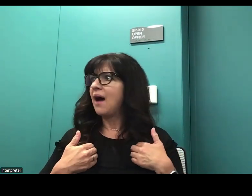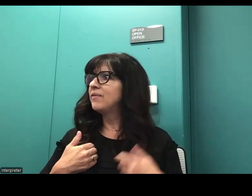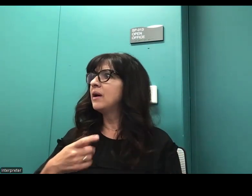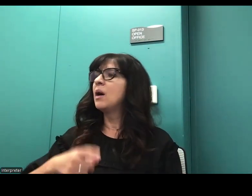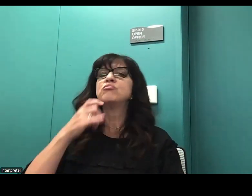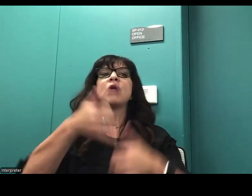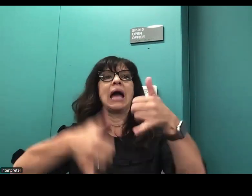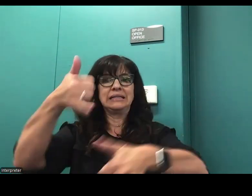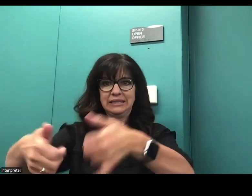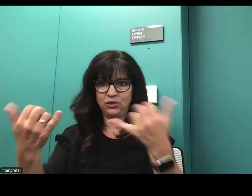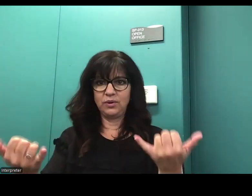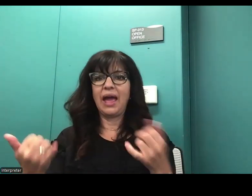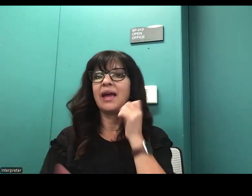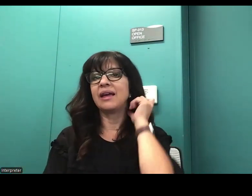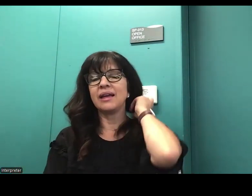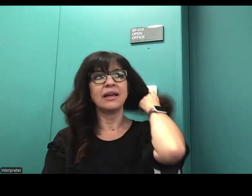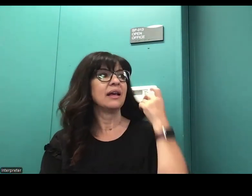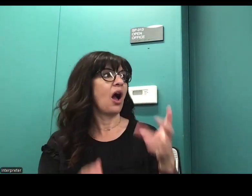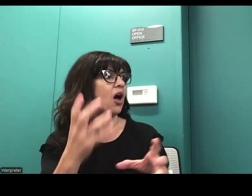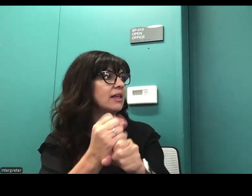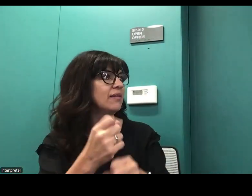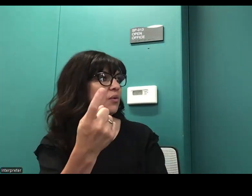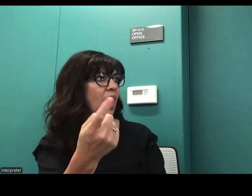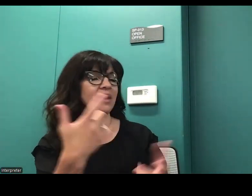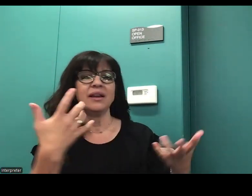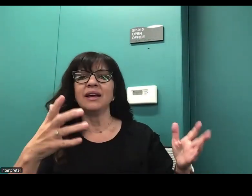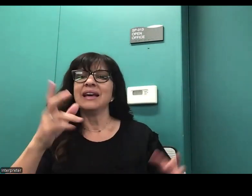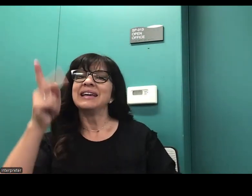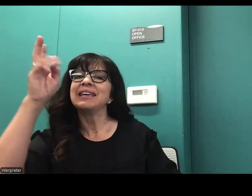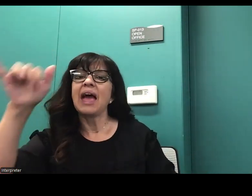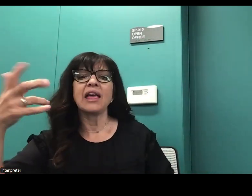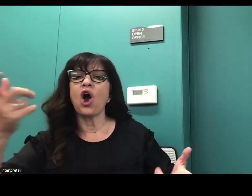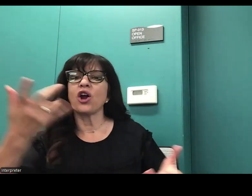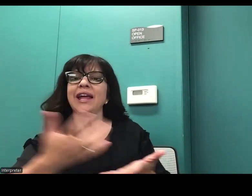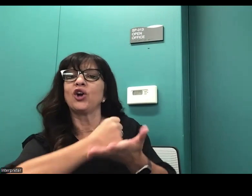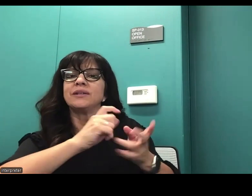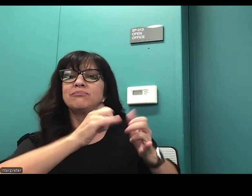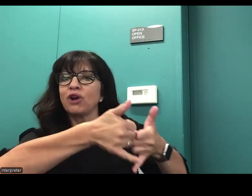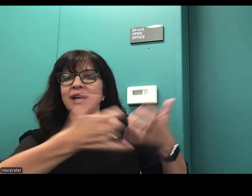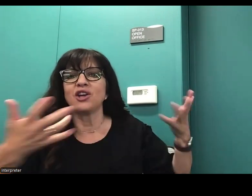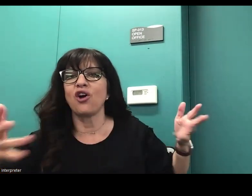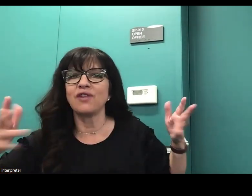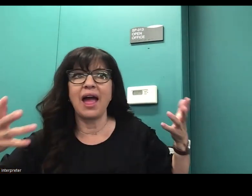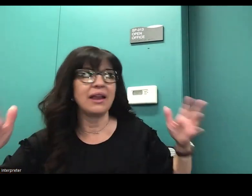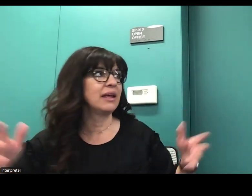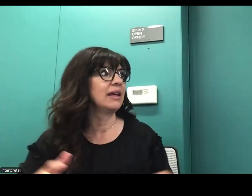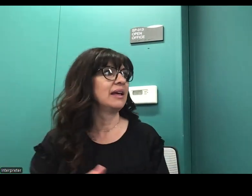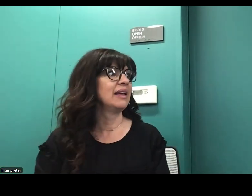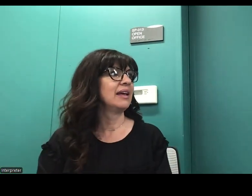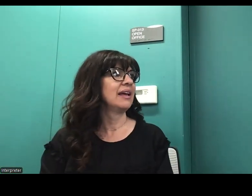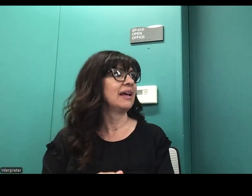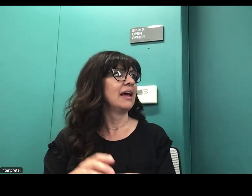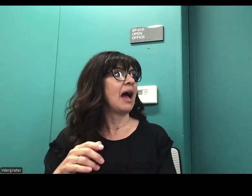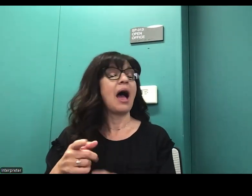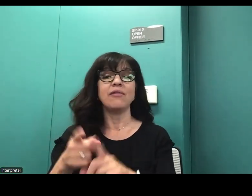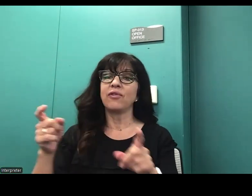Yeah, you're getting one. It's like, you don't even have, you already earned it. So, as Adam said, I'm Holly Bell from the Utah